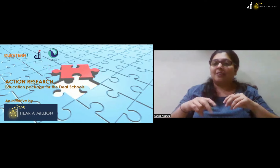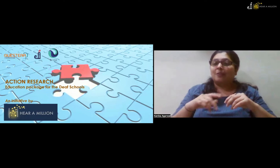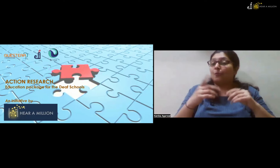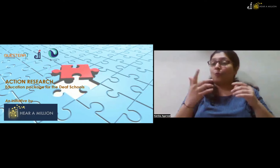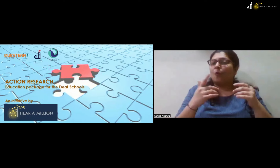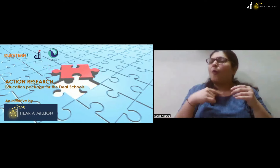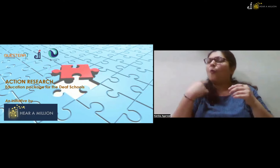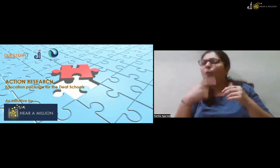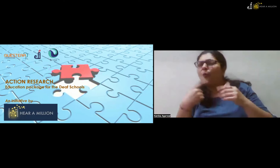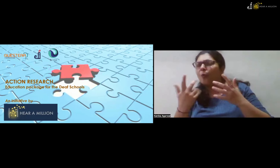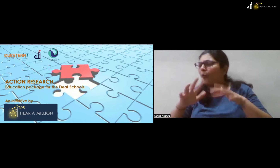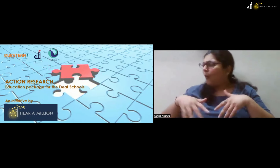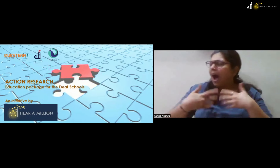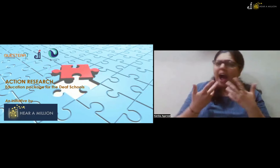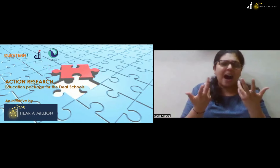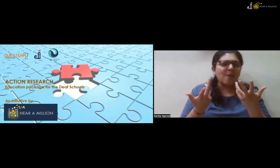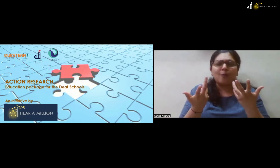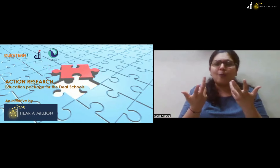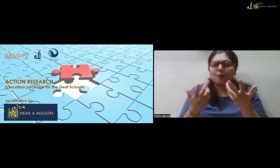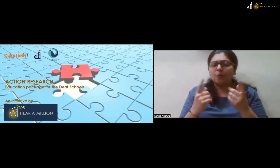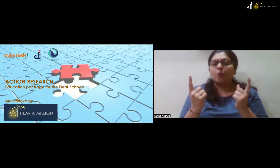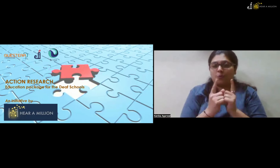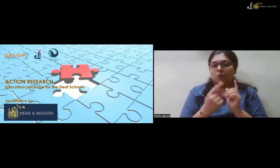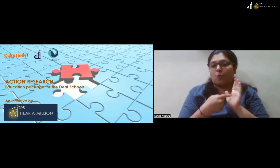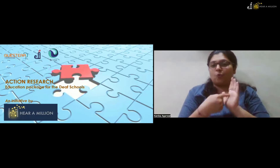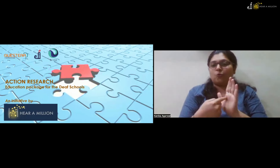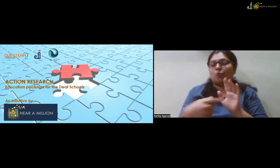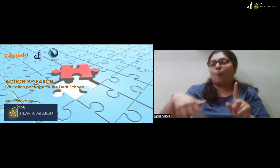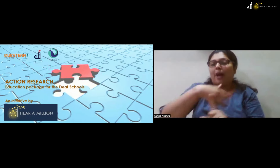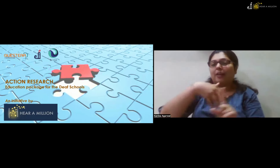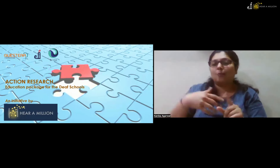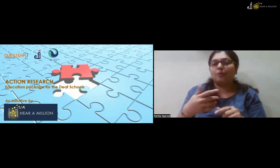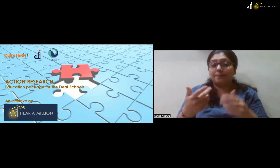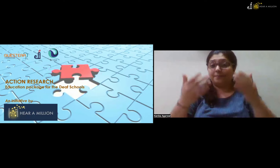And as you see, the action research is related to education.